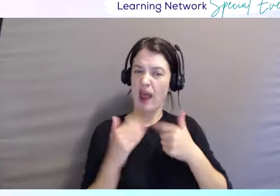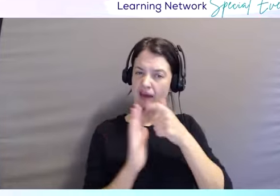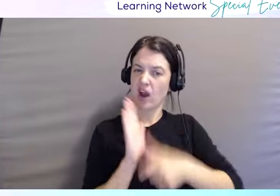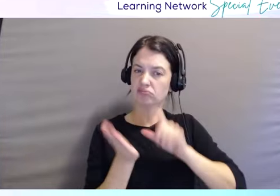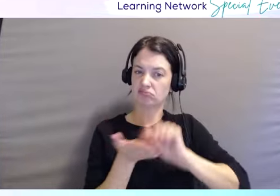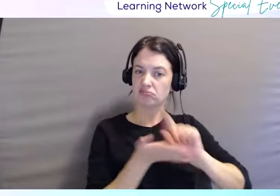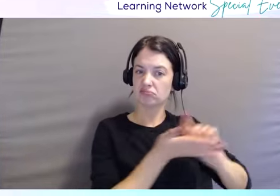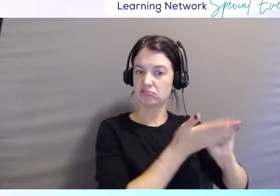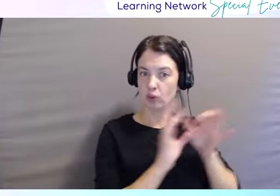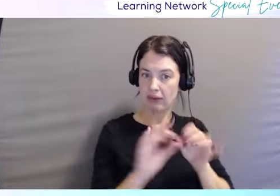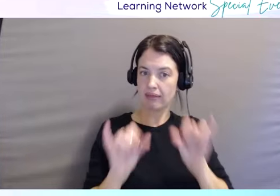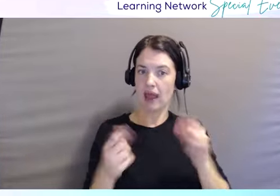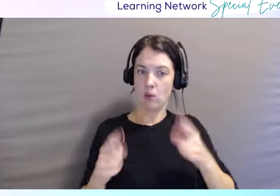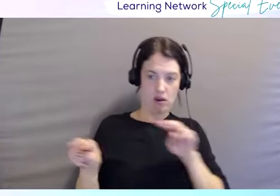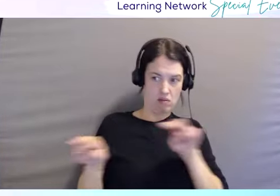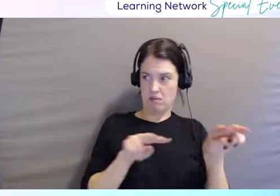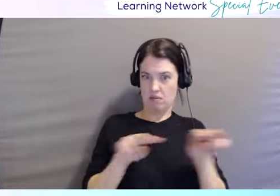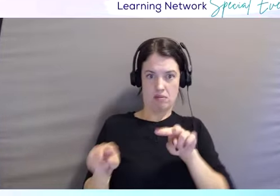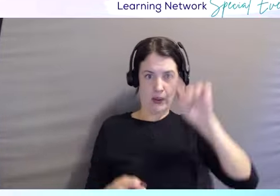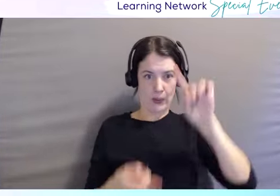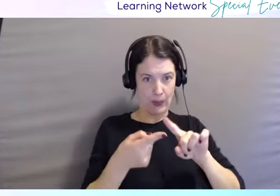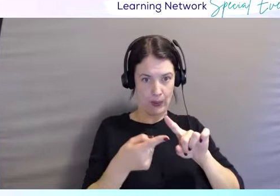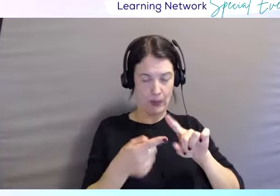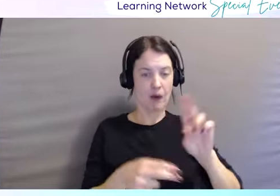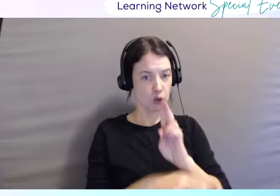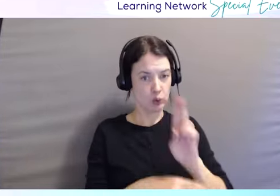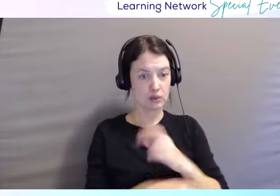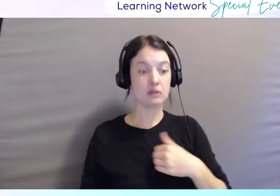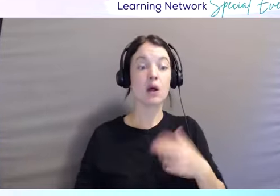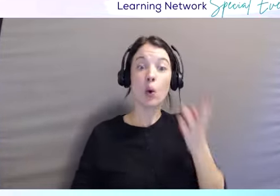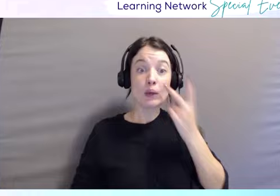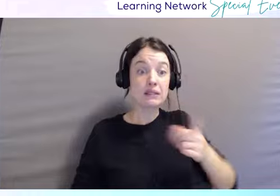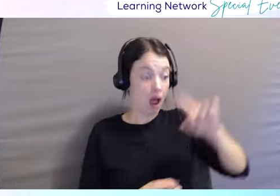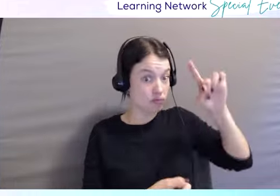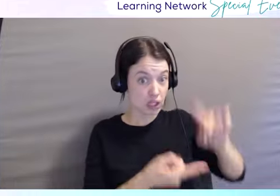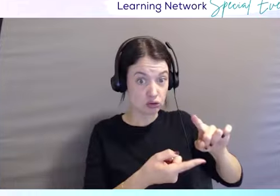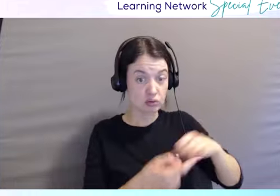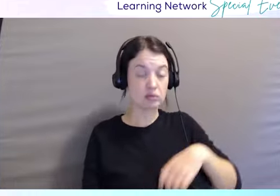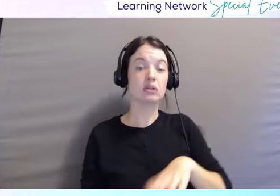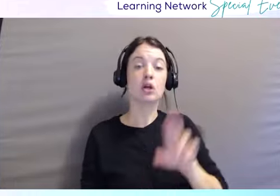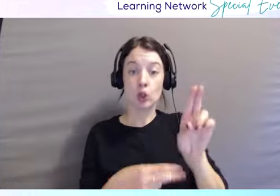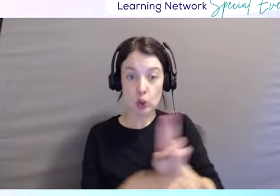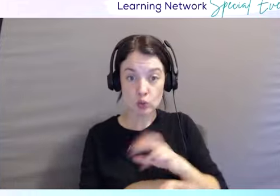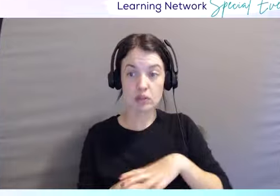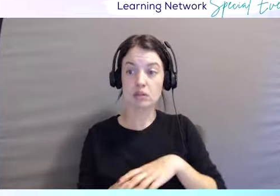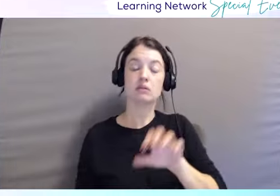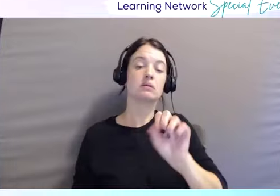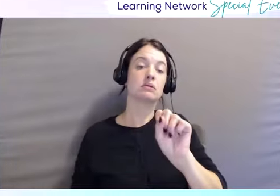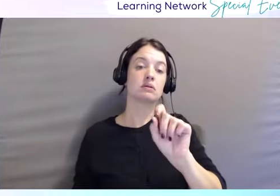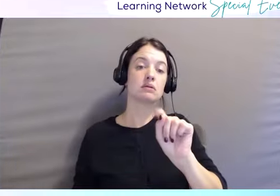area where use, reduction, stigma, gendered relations all work